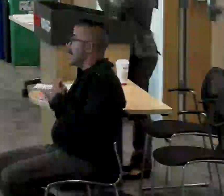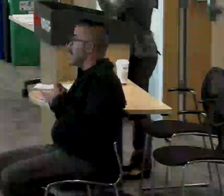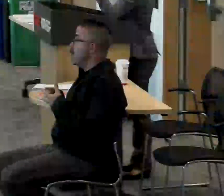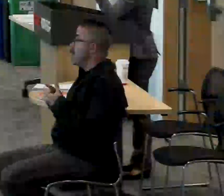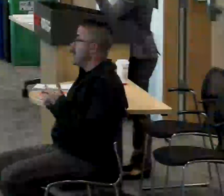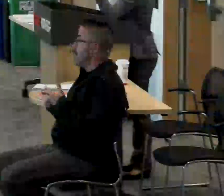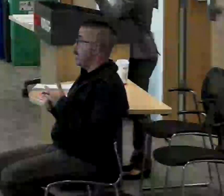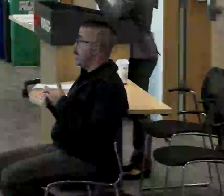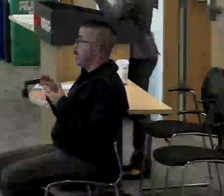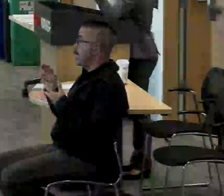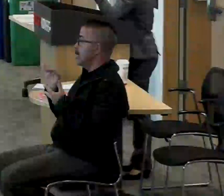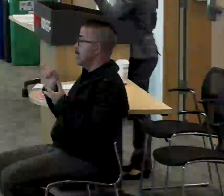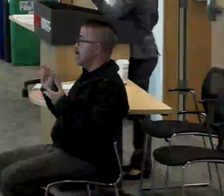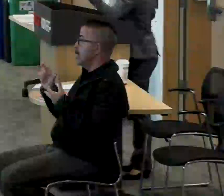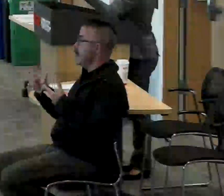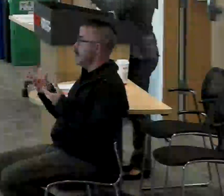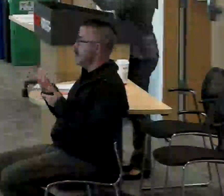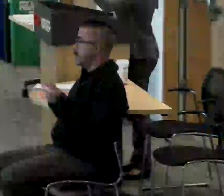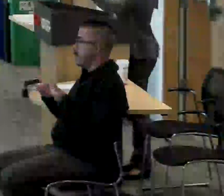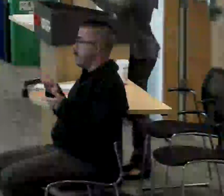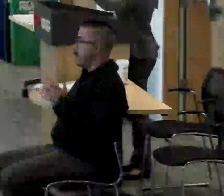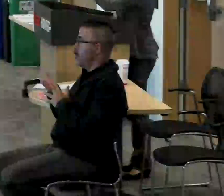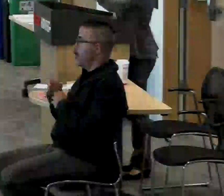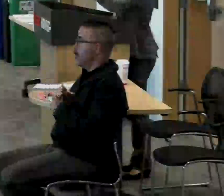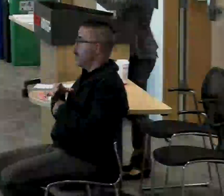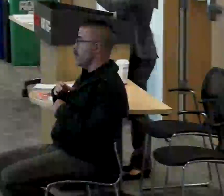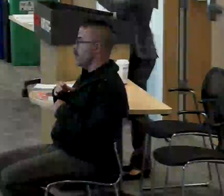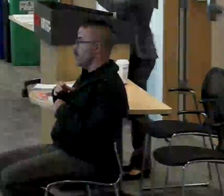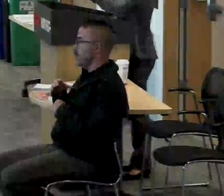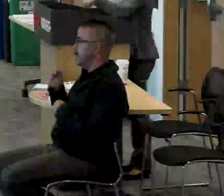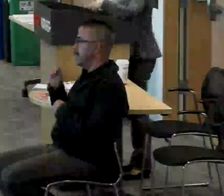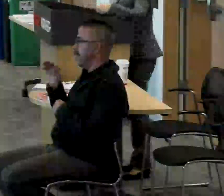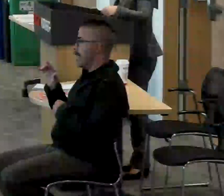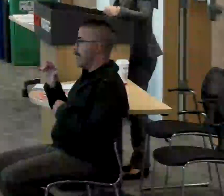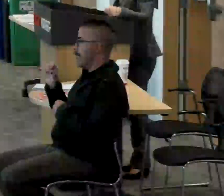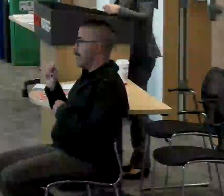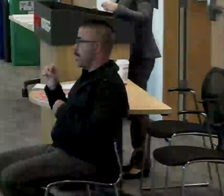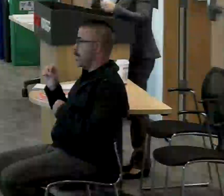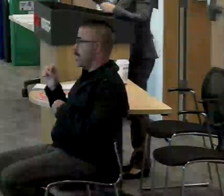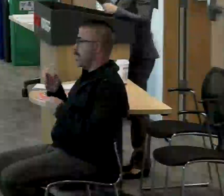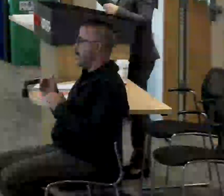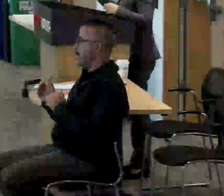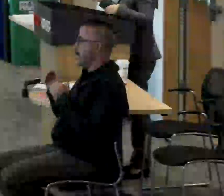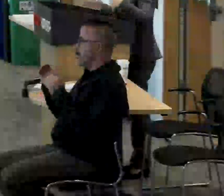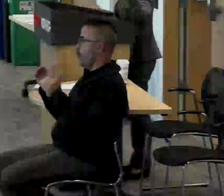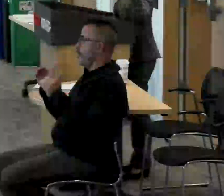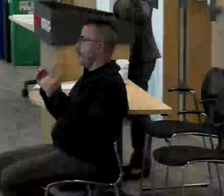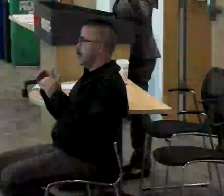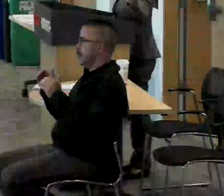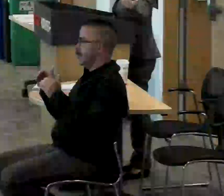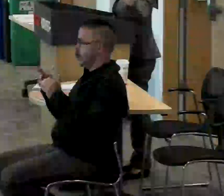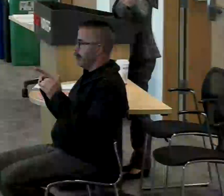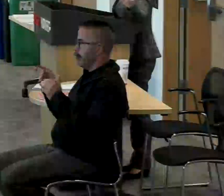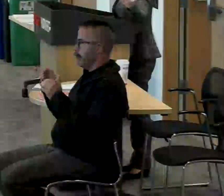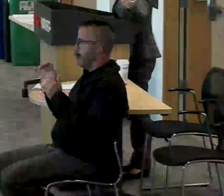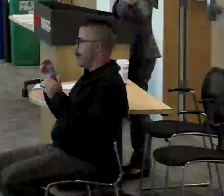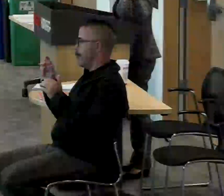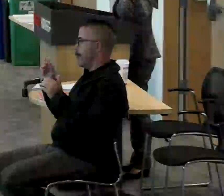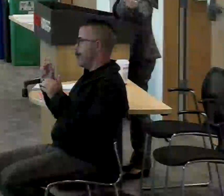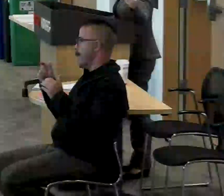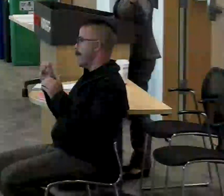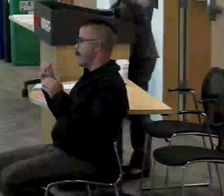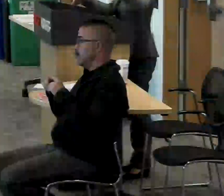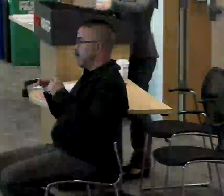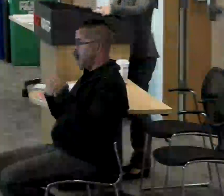actually that are going through right now. They're kind of like a ABLE improvement package. And so I'll send that to you. But all of the state bills